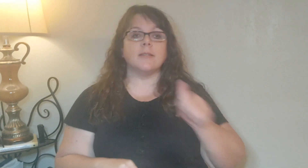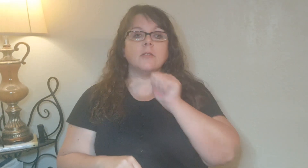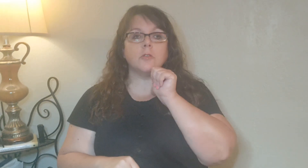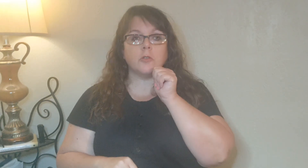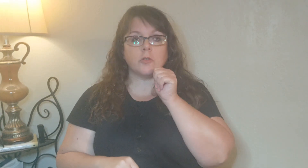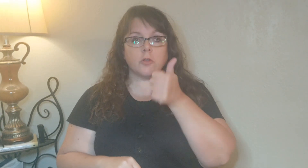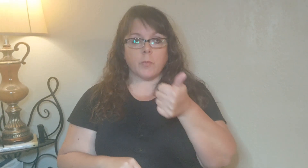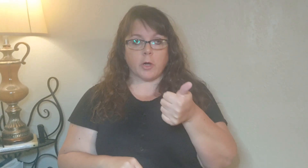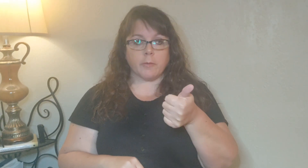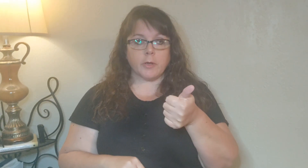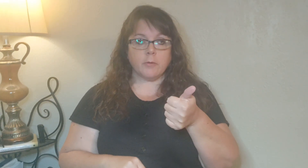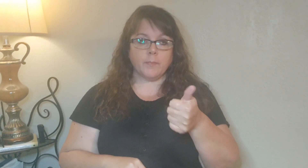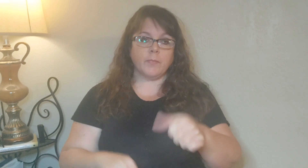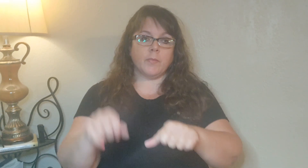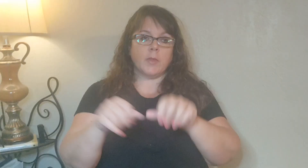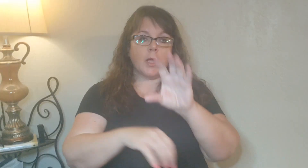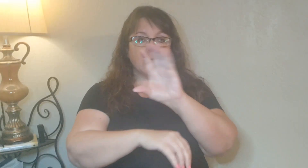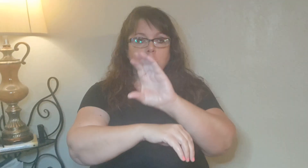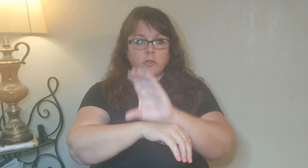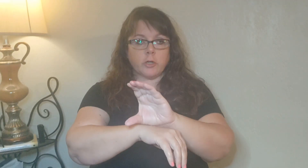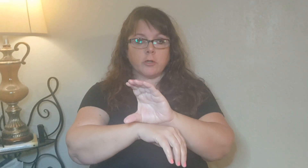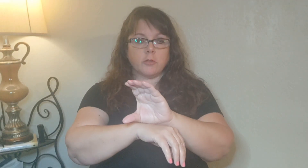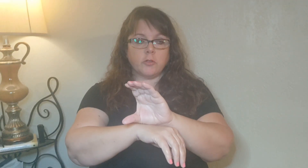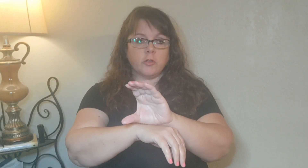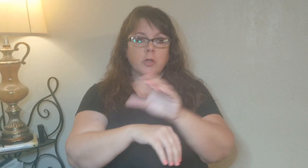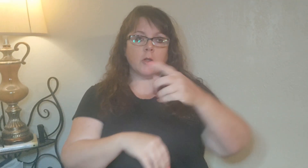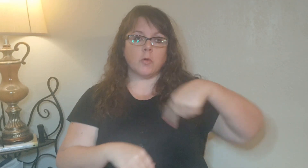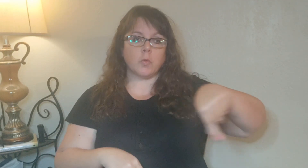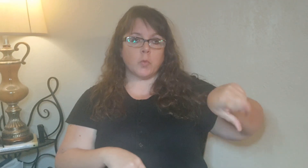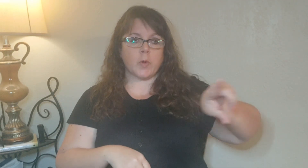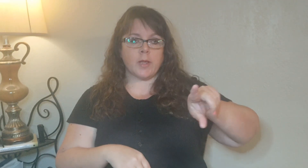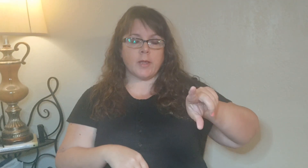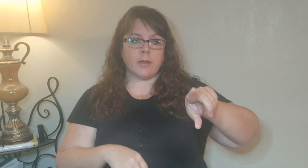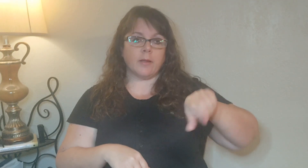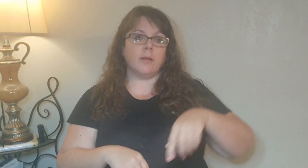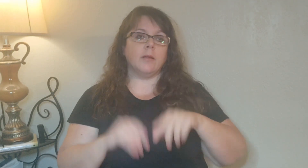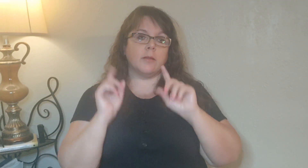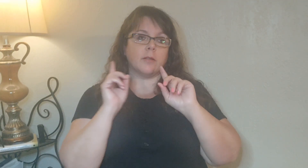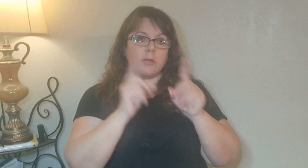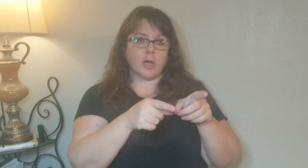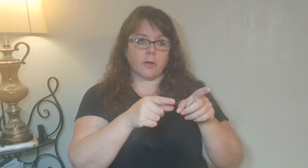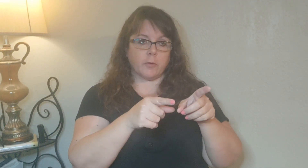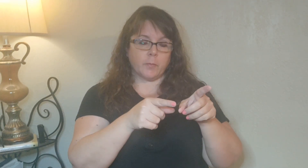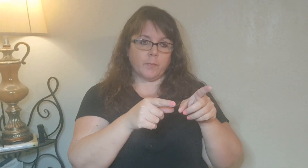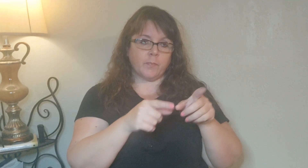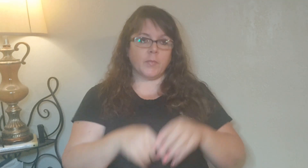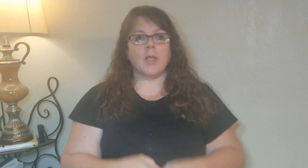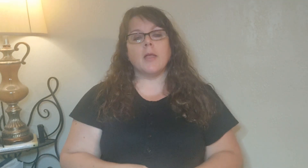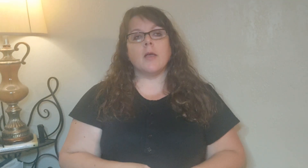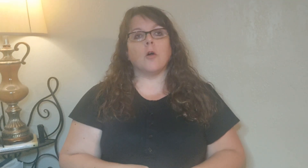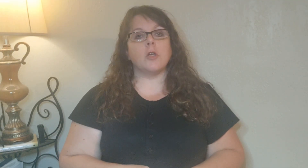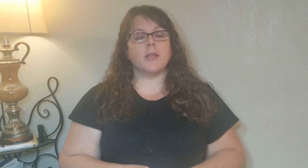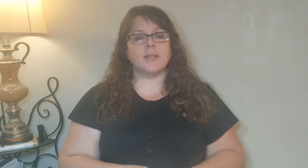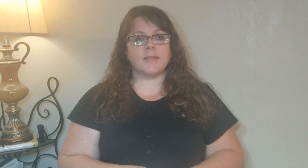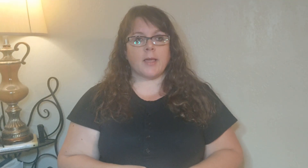is tomorrow church we go. Or you could